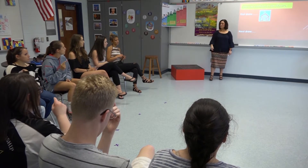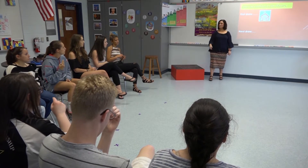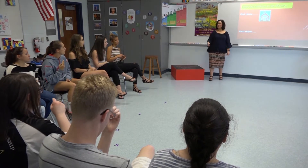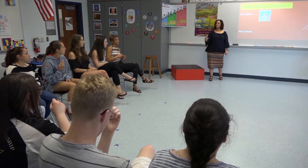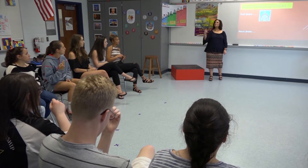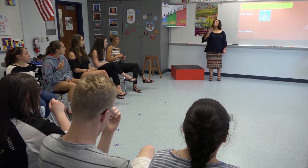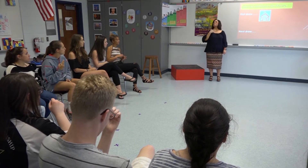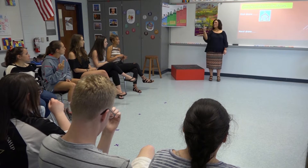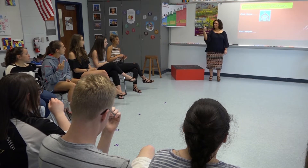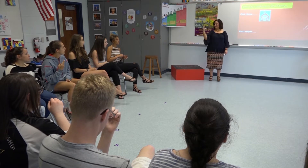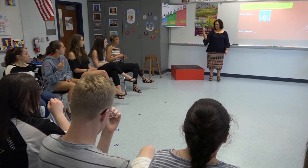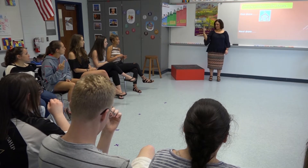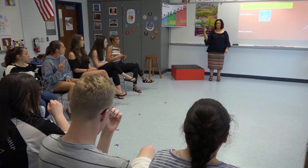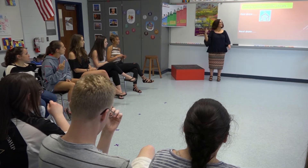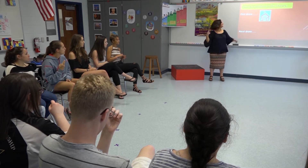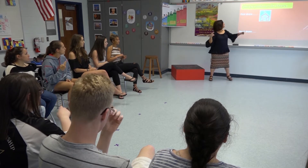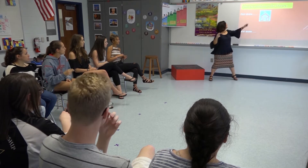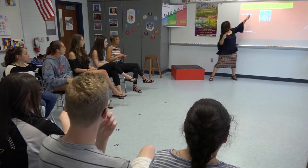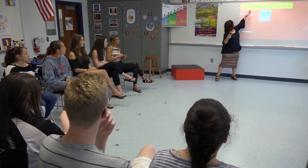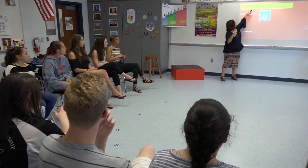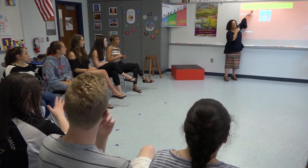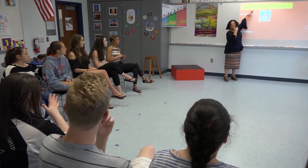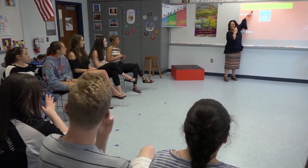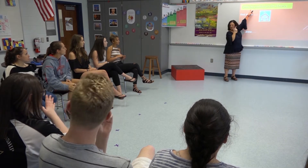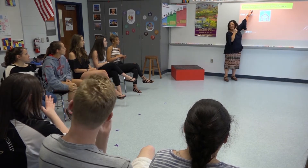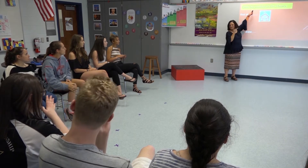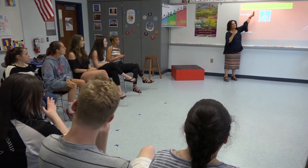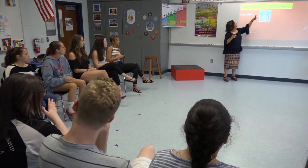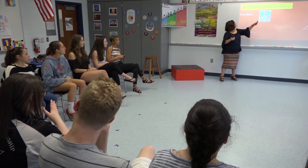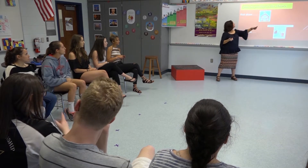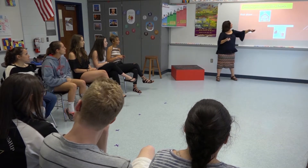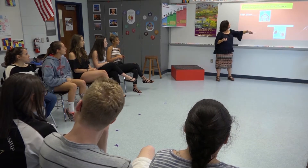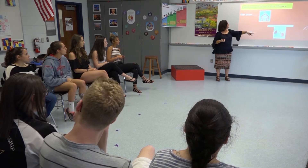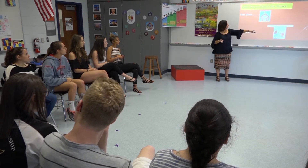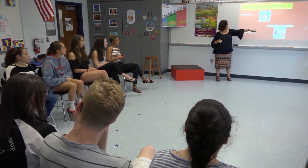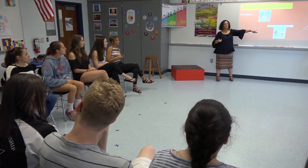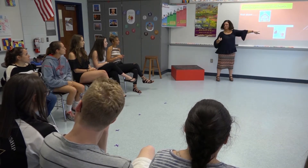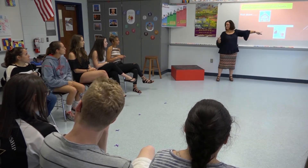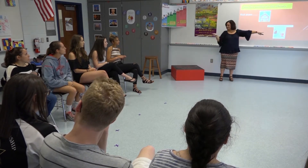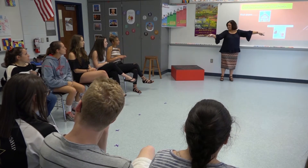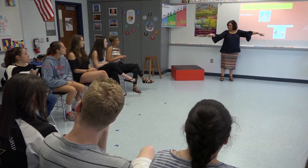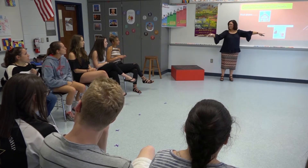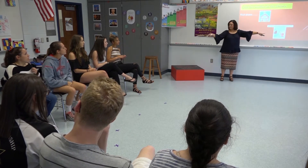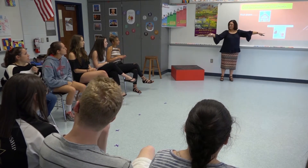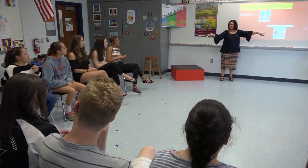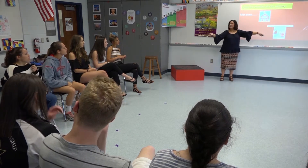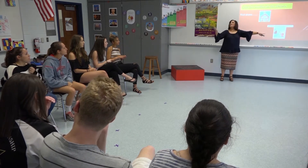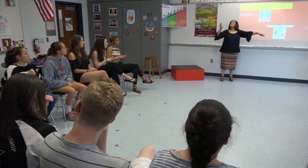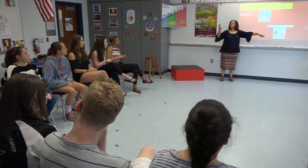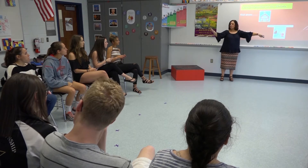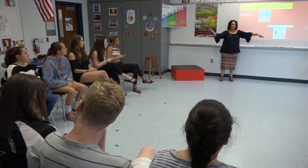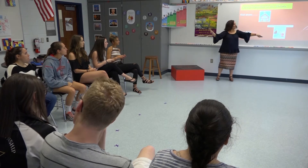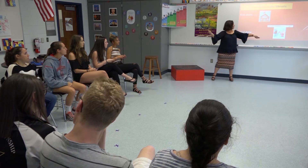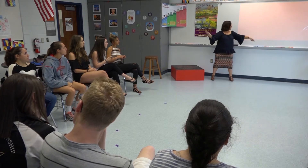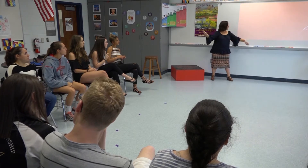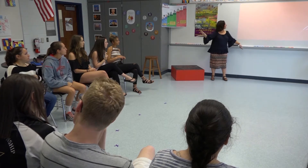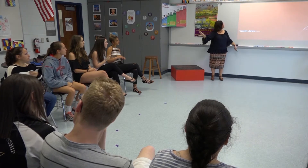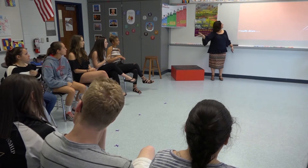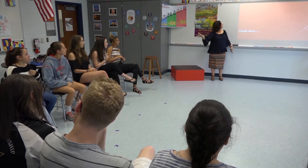Her mom, her best friend. Right. So we need to have something